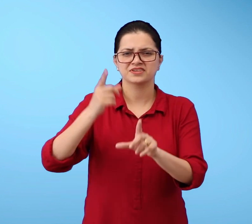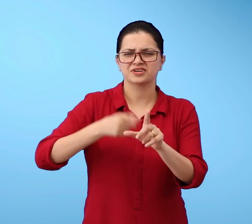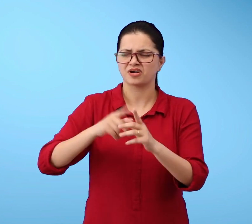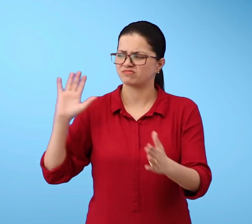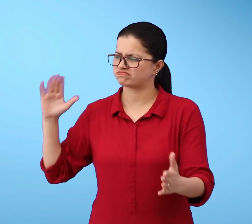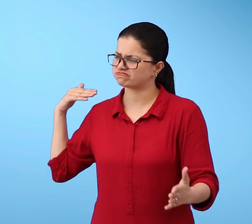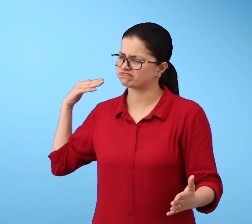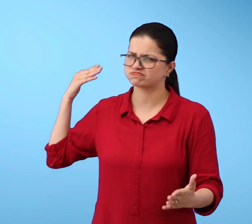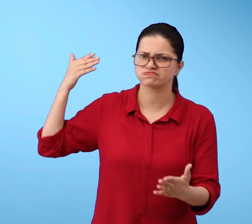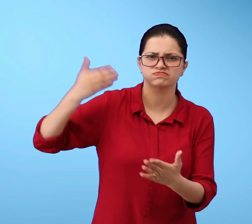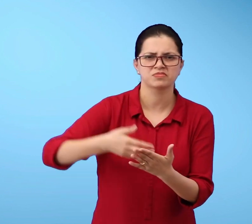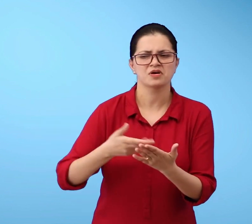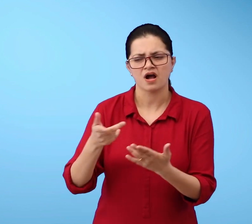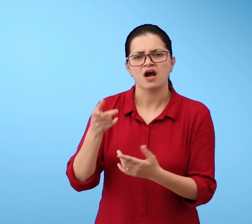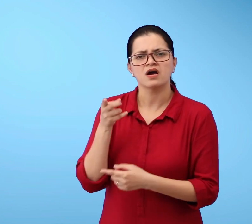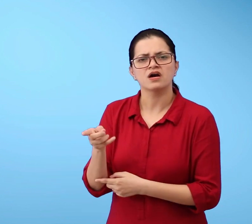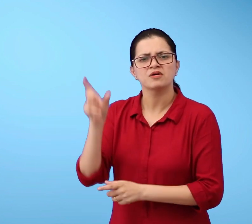He wandered for several years,